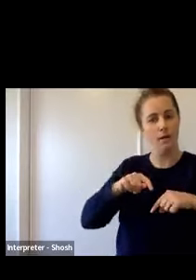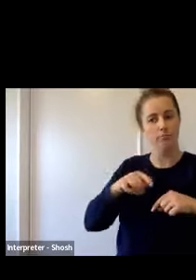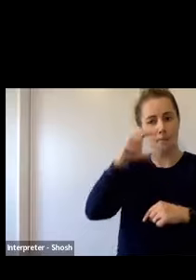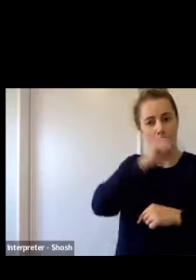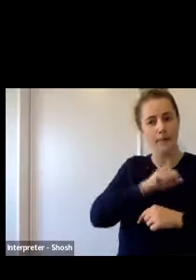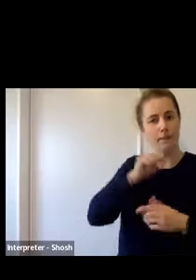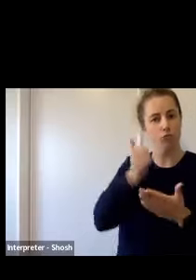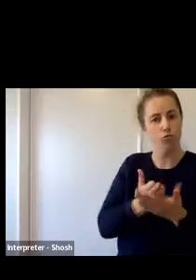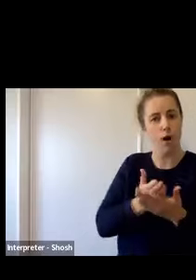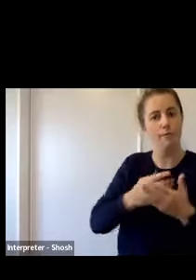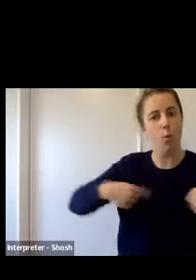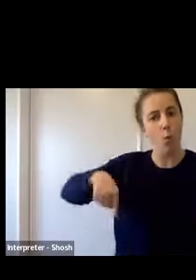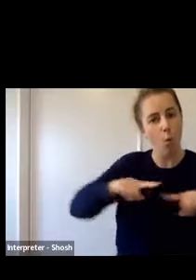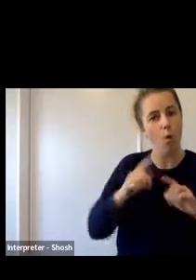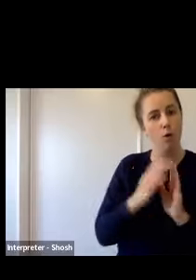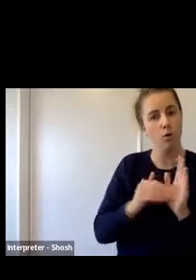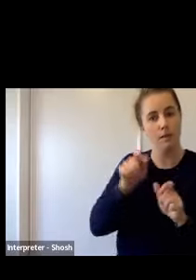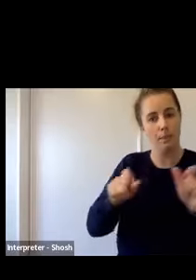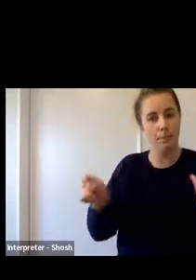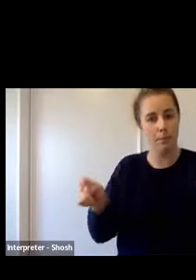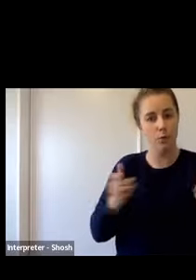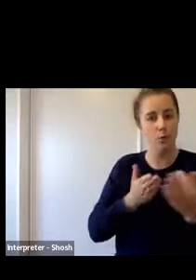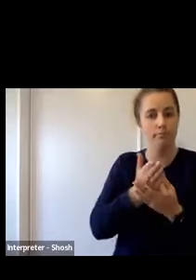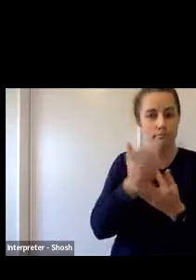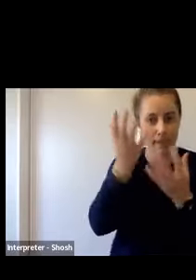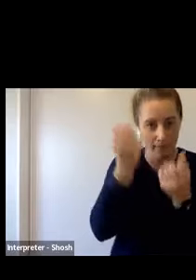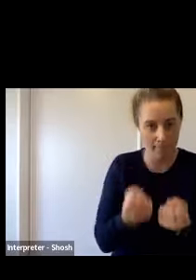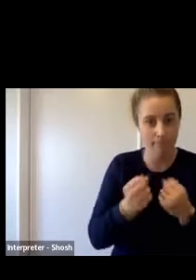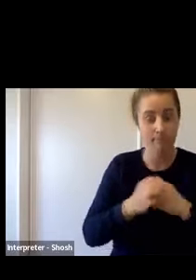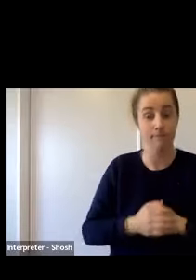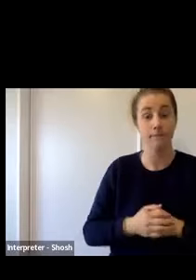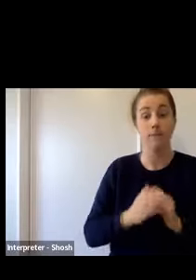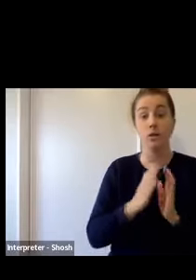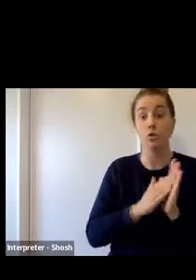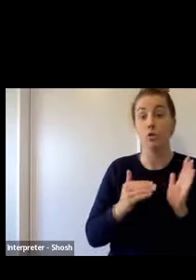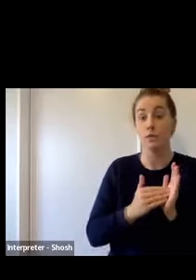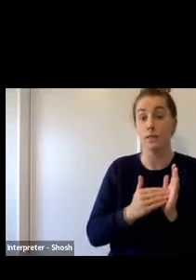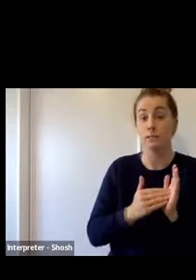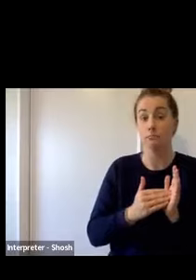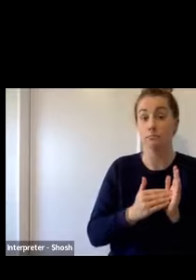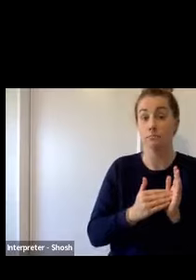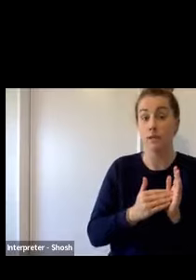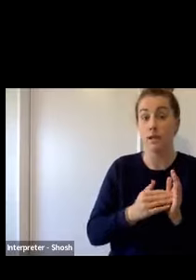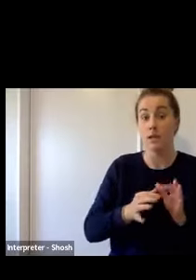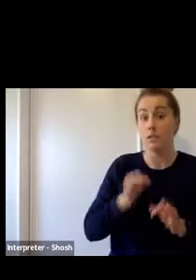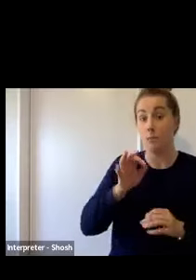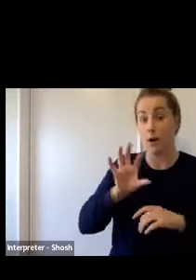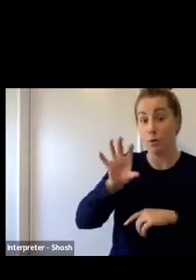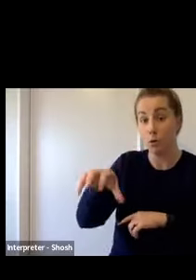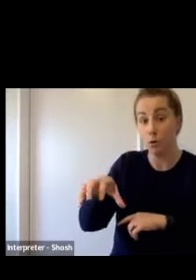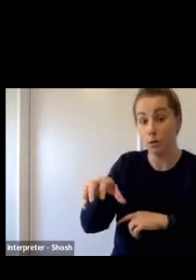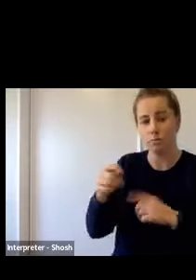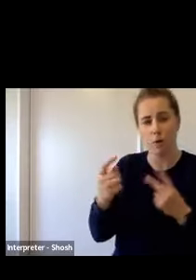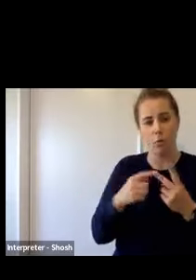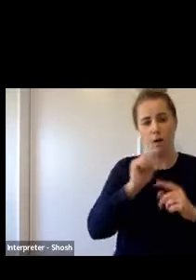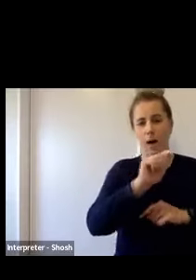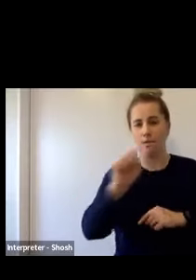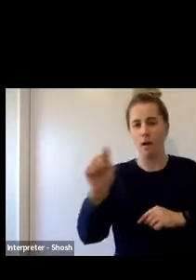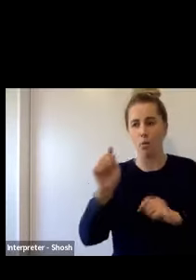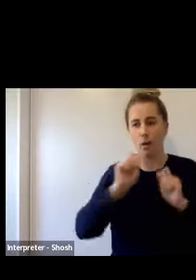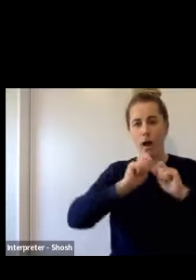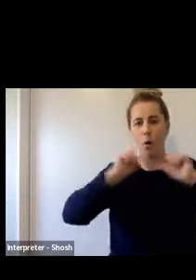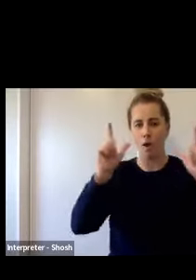Zealanders. In particular, our work at both the New Zealand spinal units, we're very aware of the current shortage